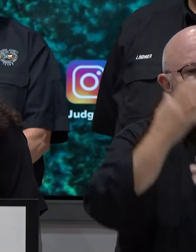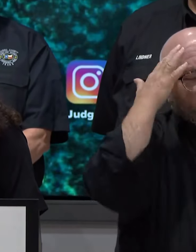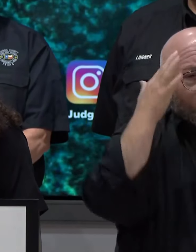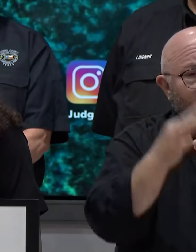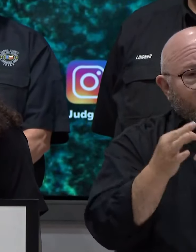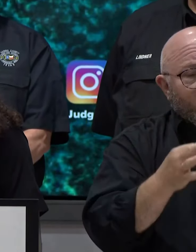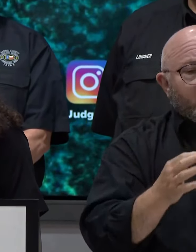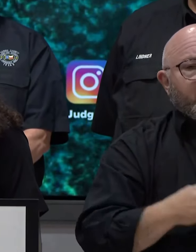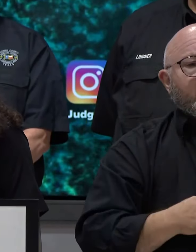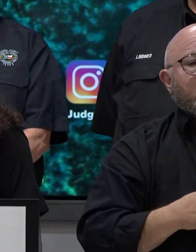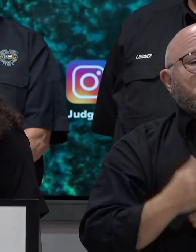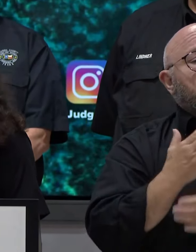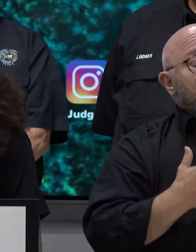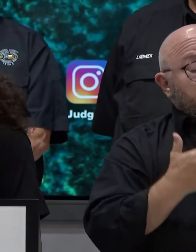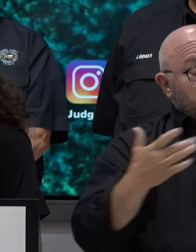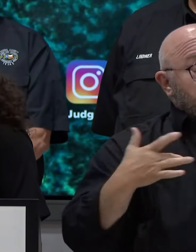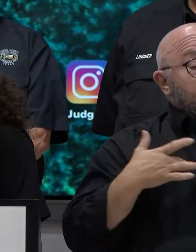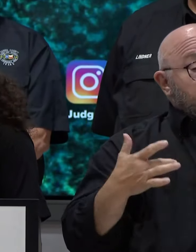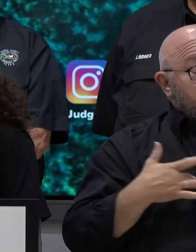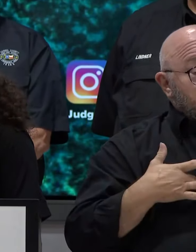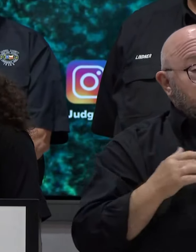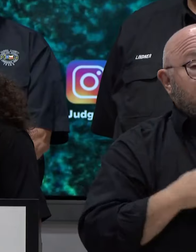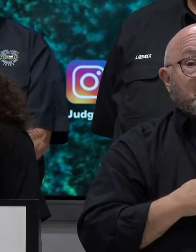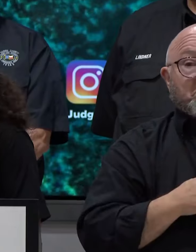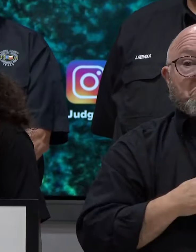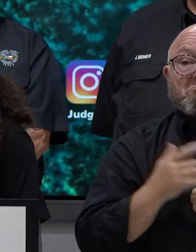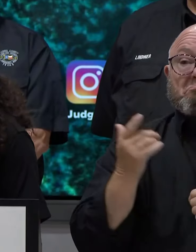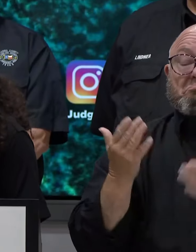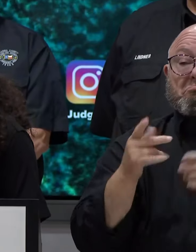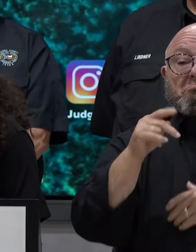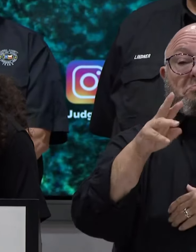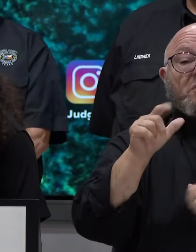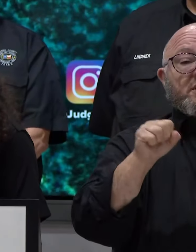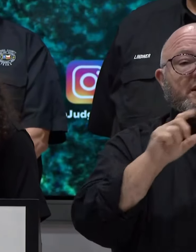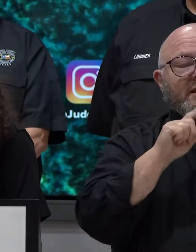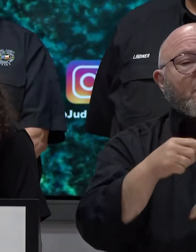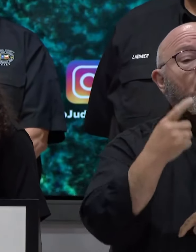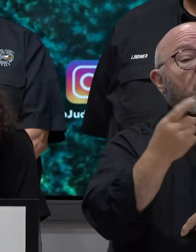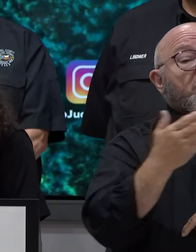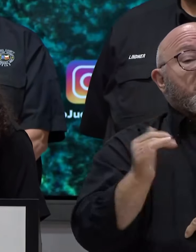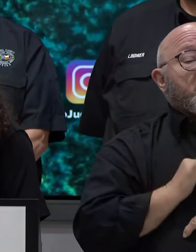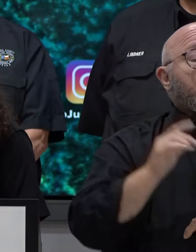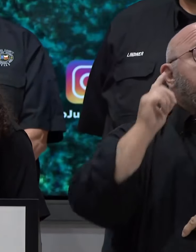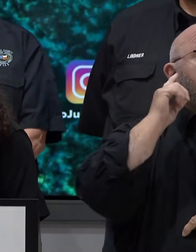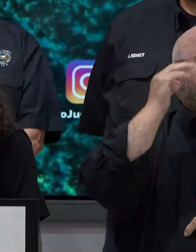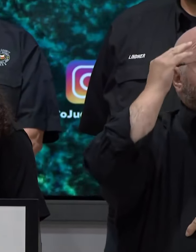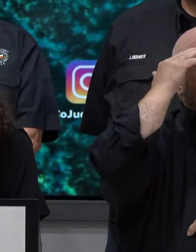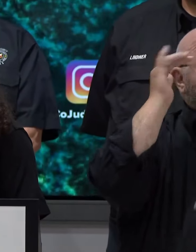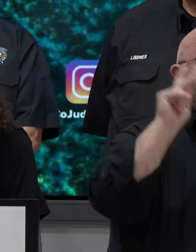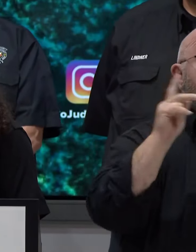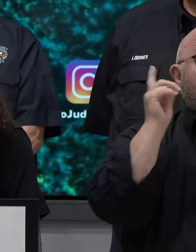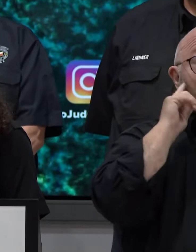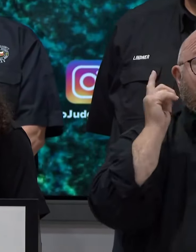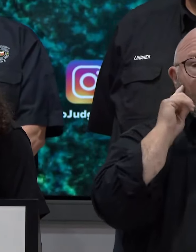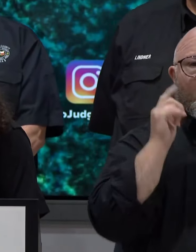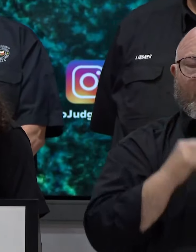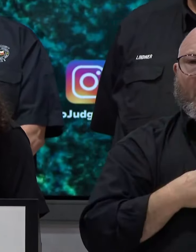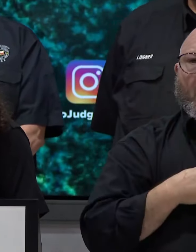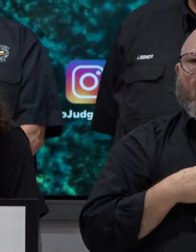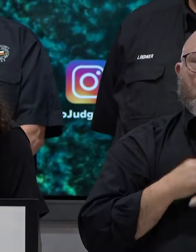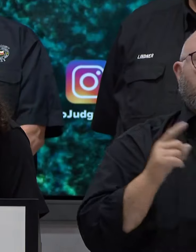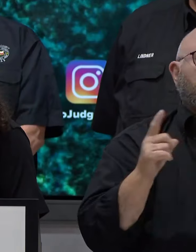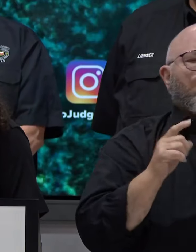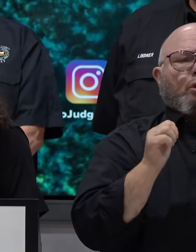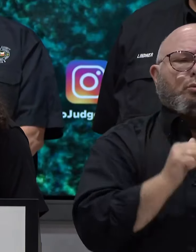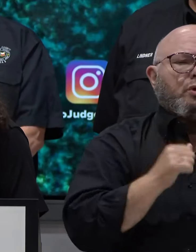have heard some things that are concerning, and I'm hoping, Paul, that you can answer this. So one of the things that I know people have heard is, well, I